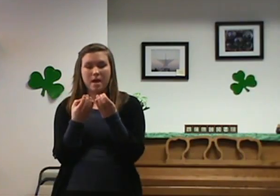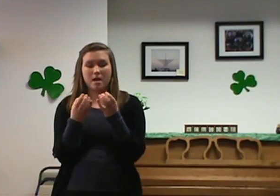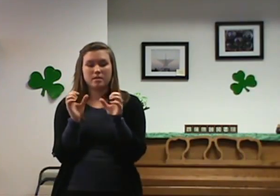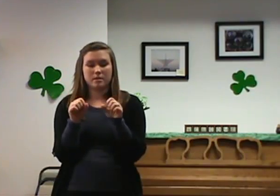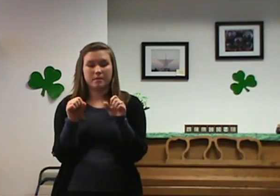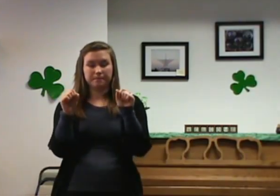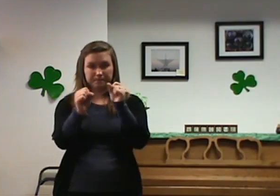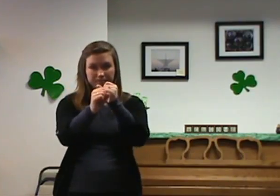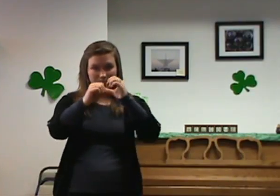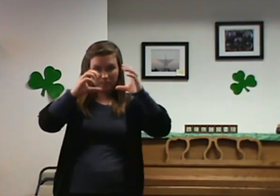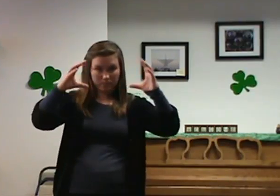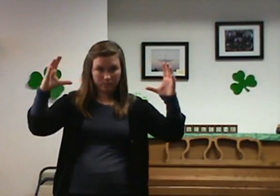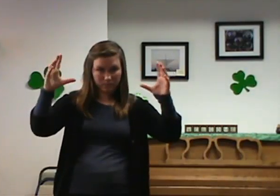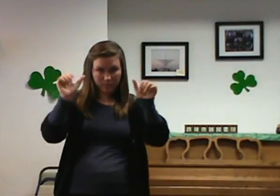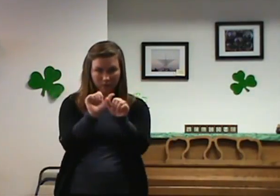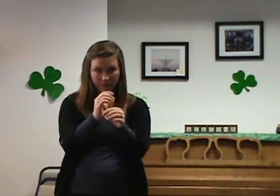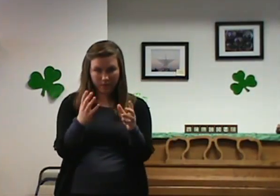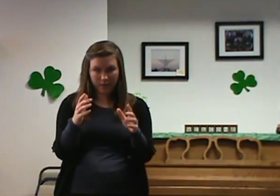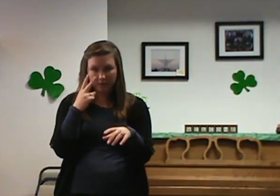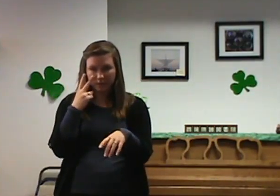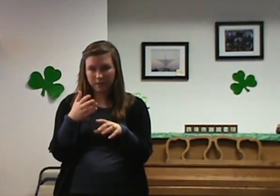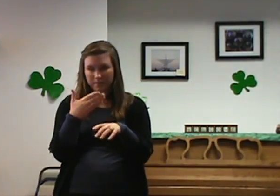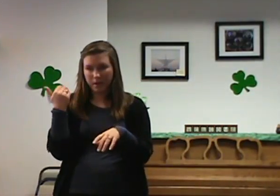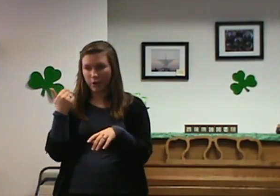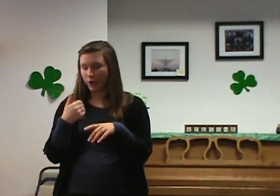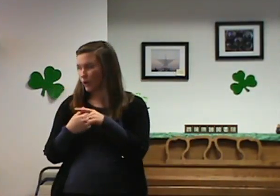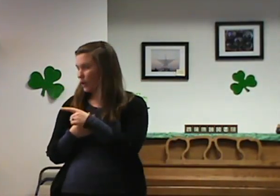visits, especially if people have an idea of what they might